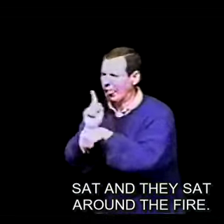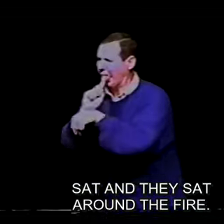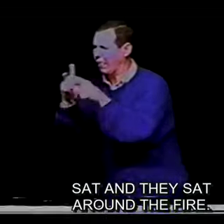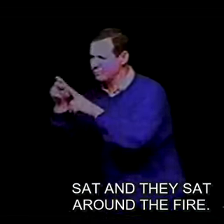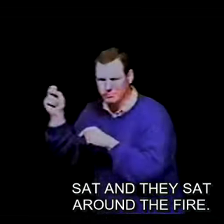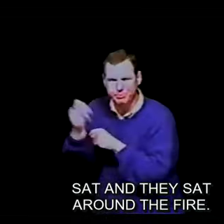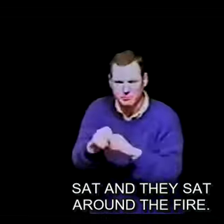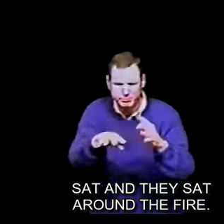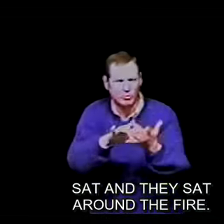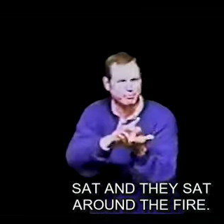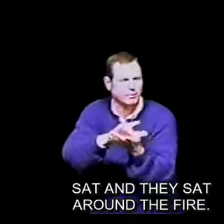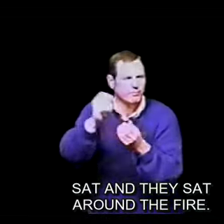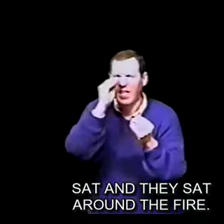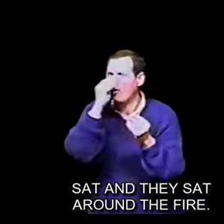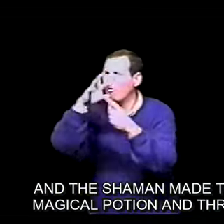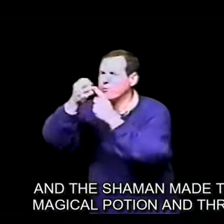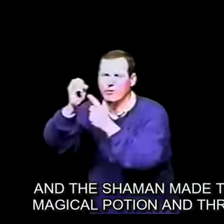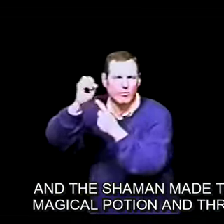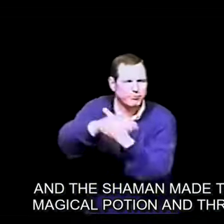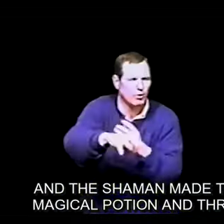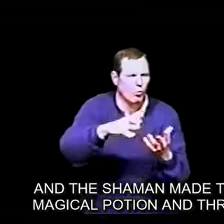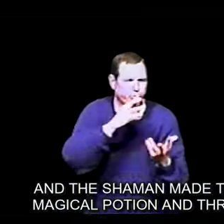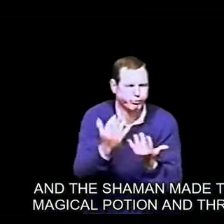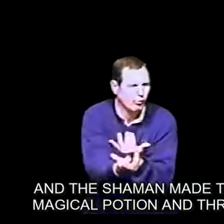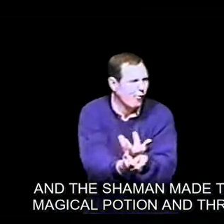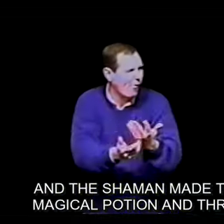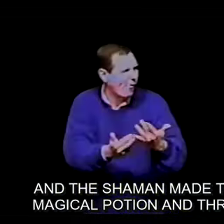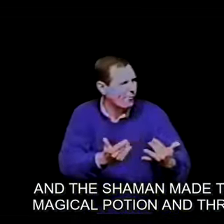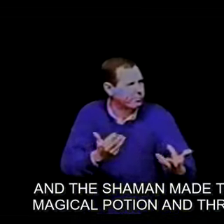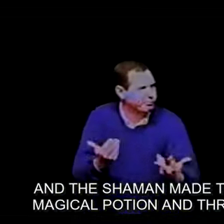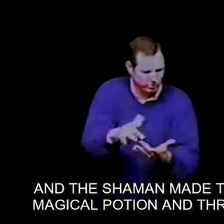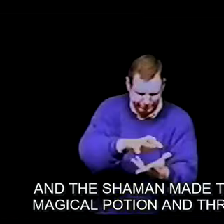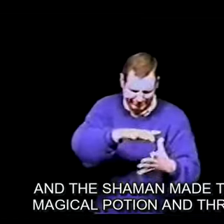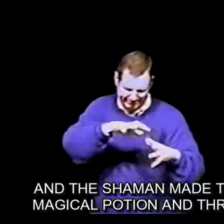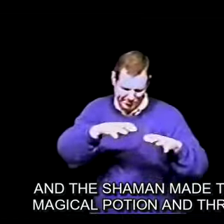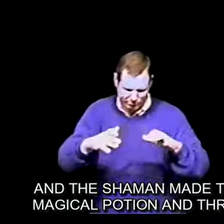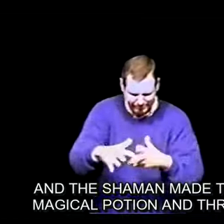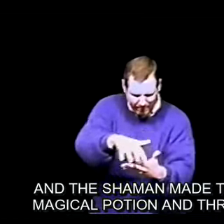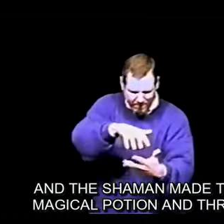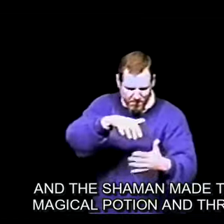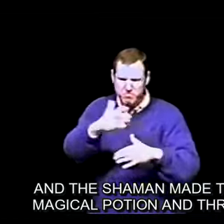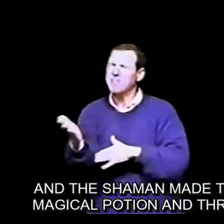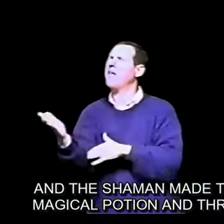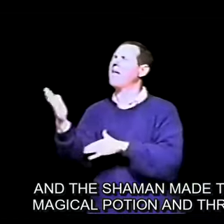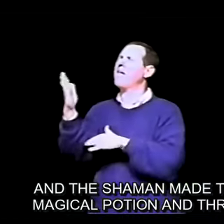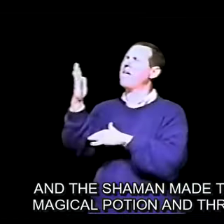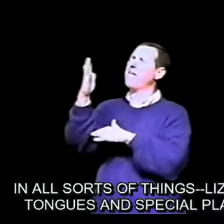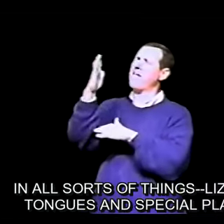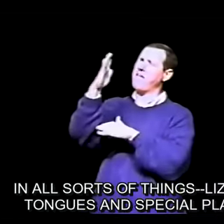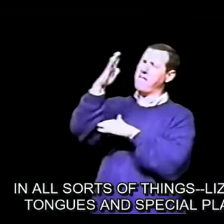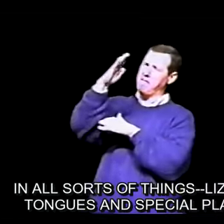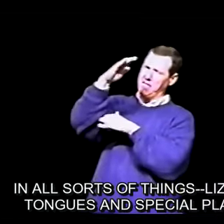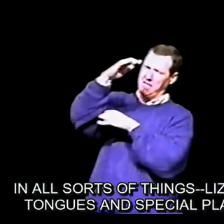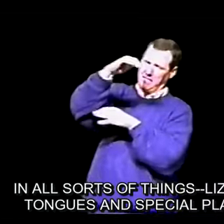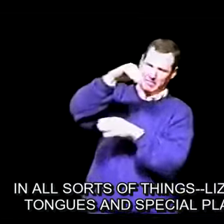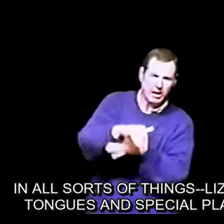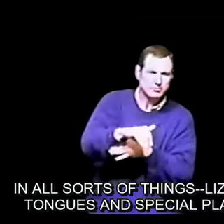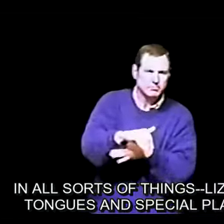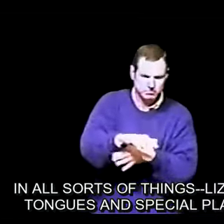the fire, and the shaman made this magical potion, threw in all sorts of things,